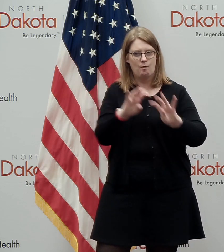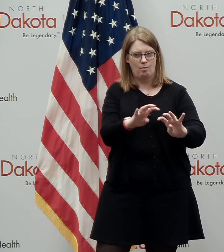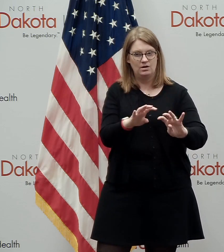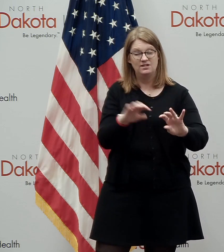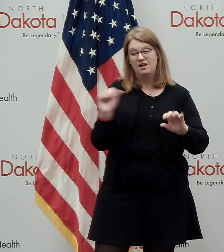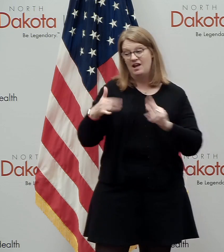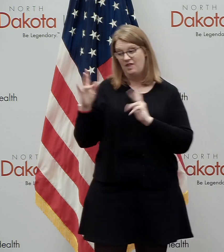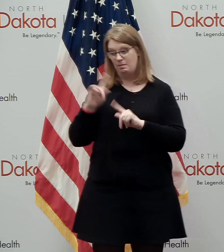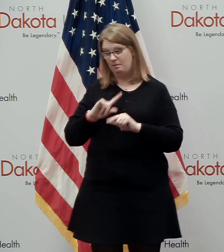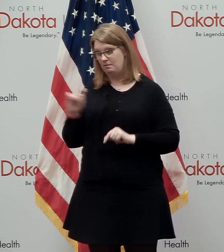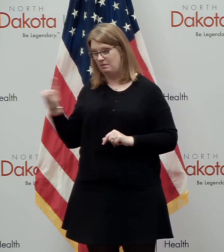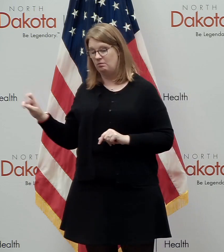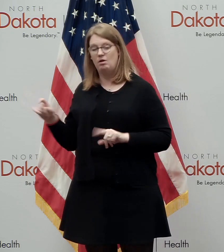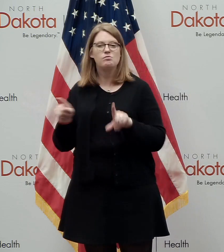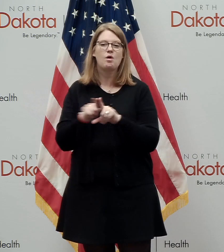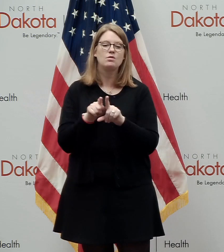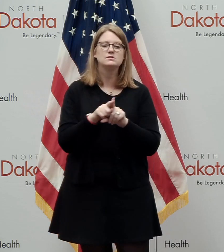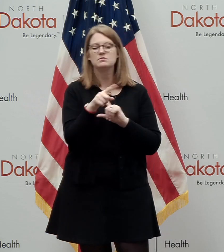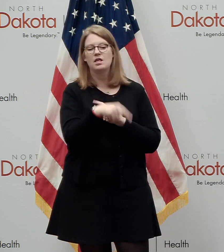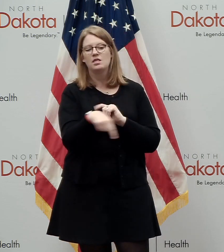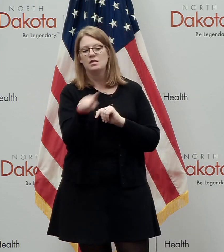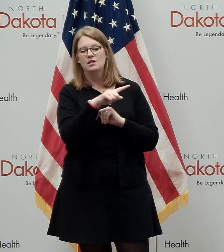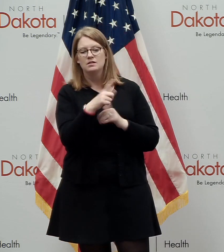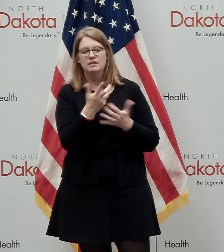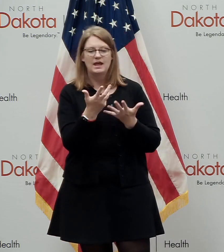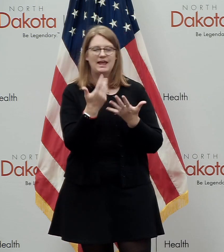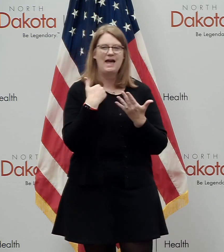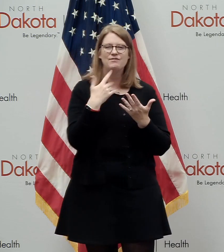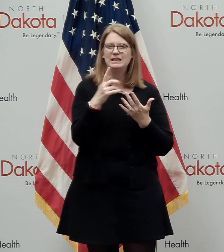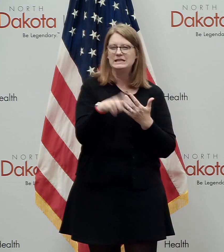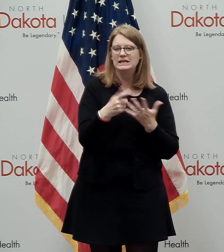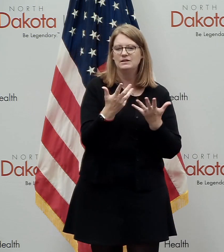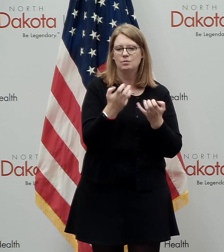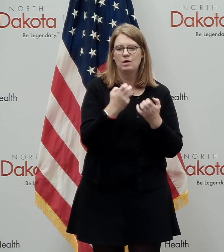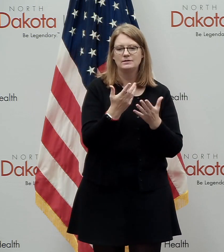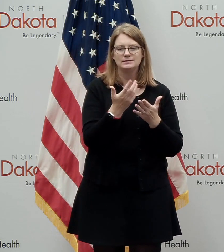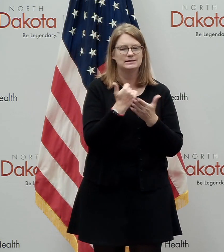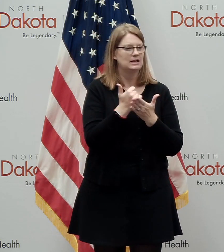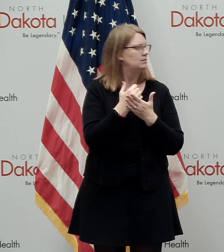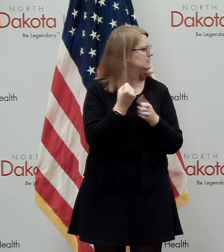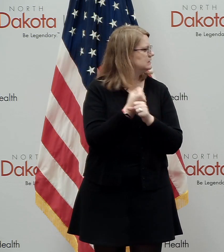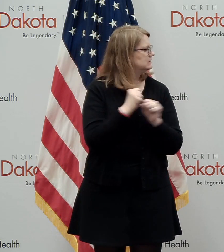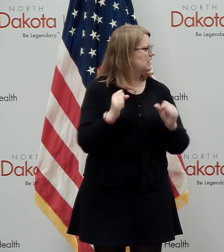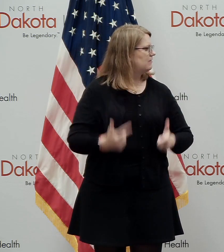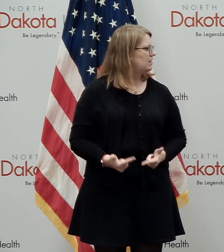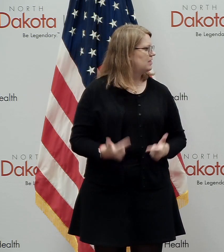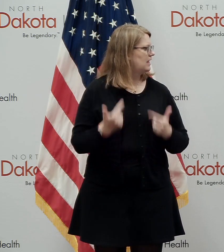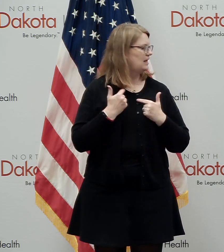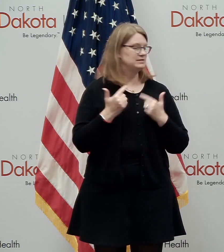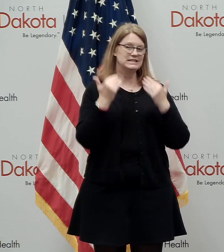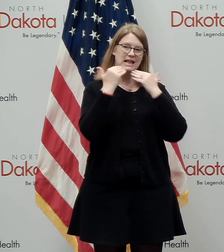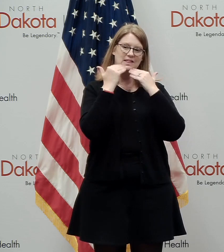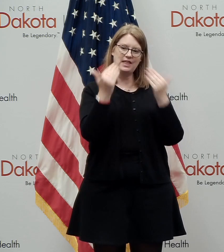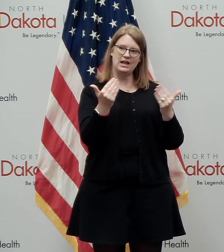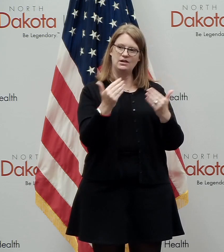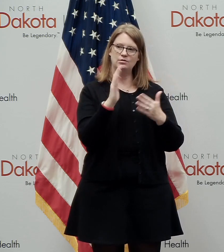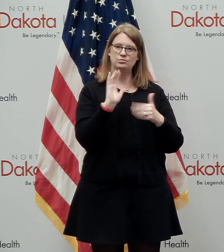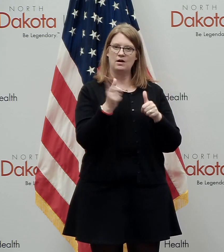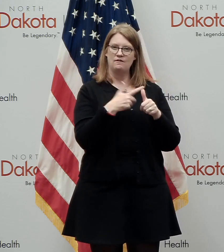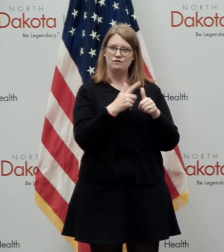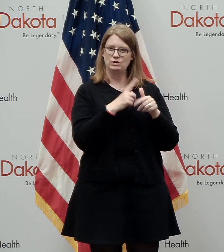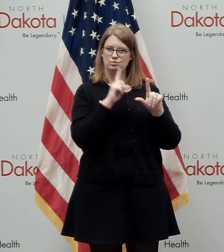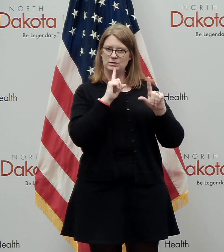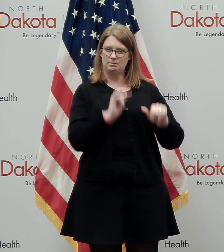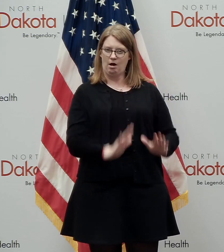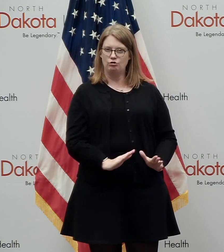and those driven by the need and the desire to help others and help save lives. So again, again, thank you to all of our first responders as we